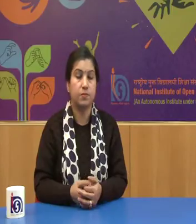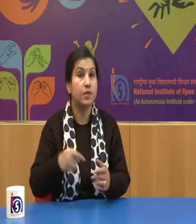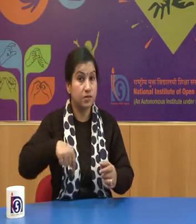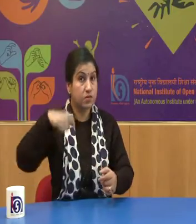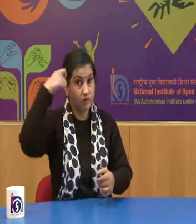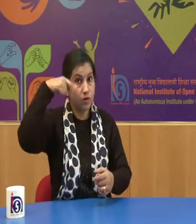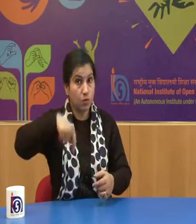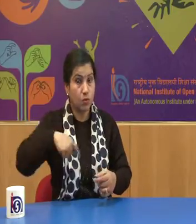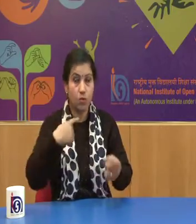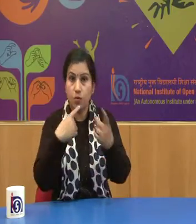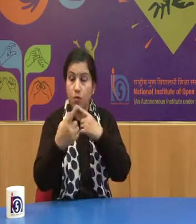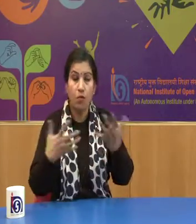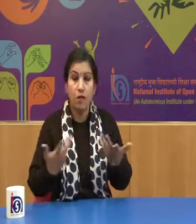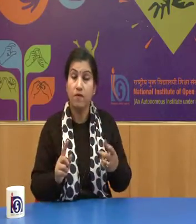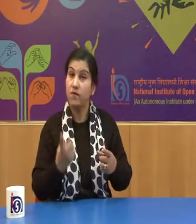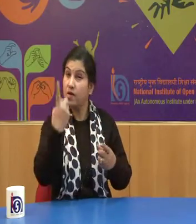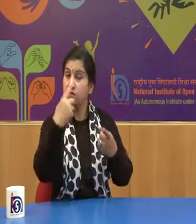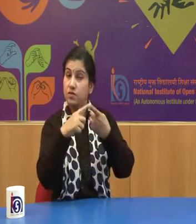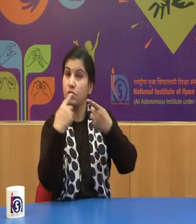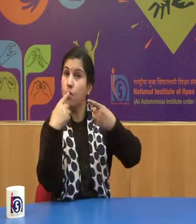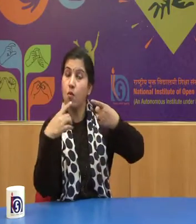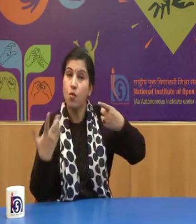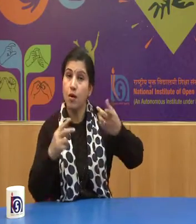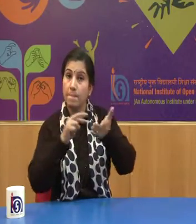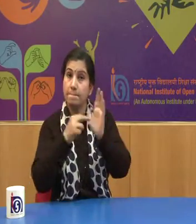In this video, first we talked about the meaning